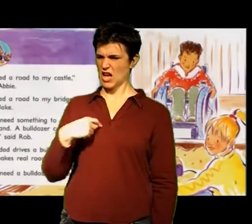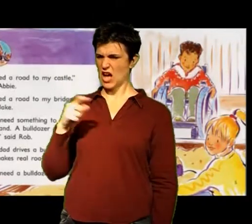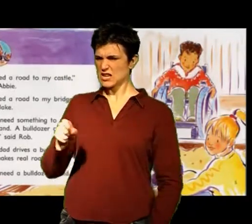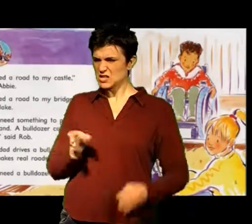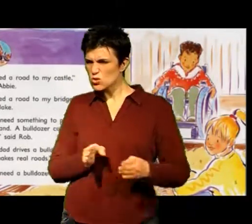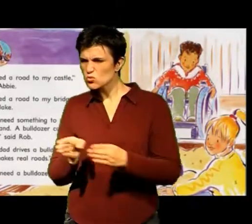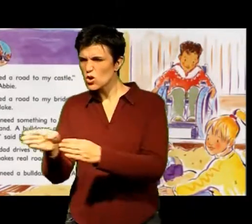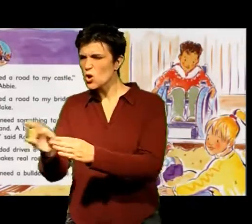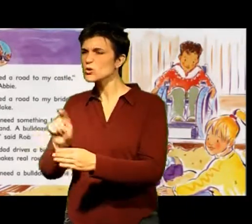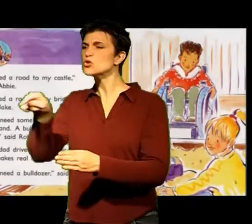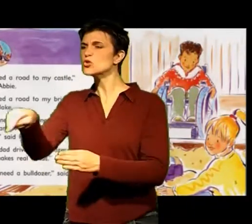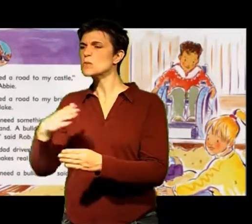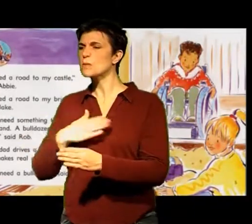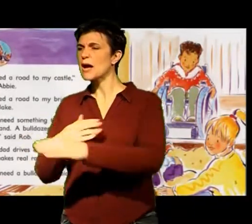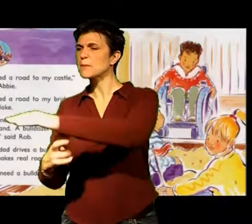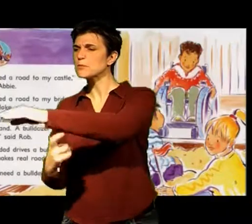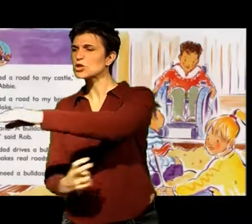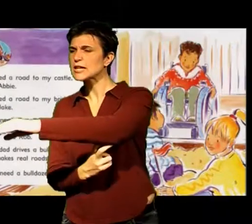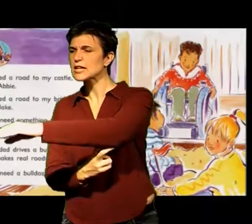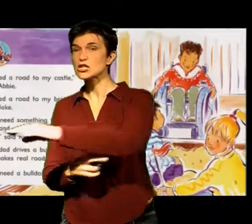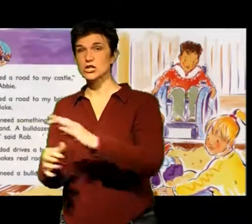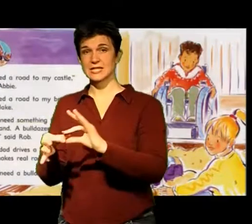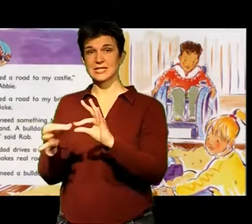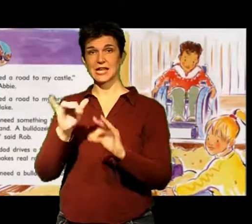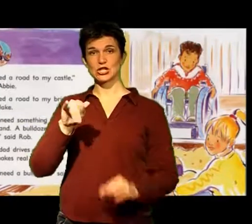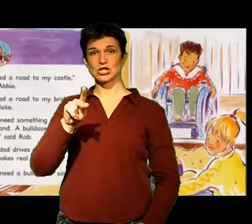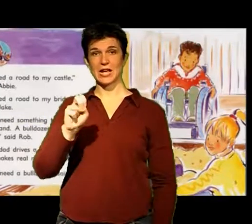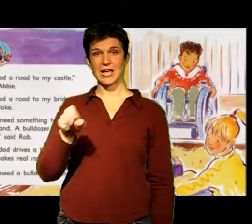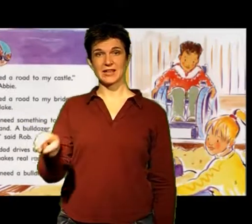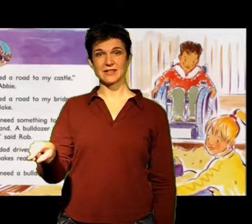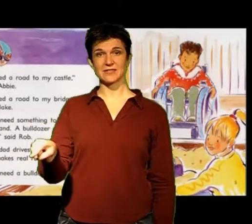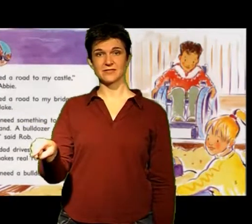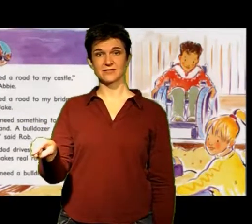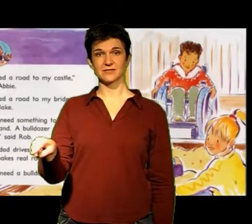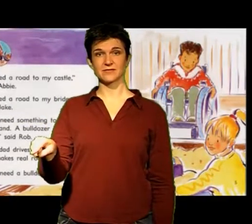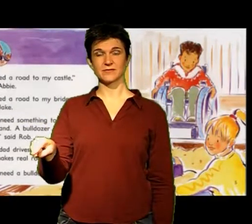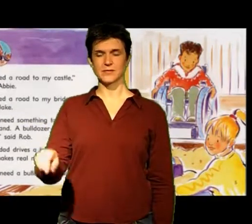I need a road to my bridge, said Jake.